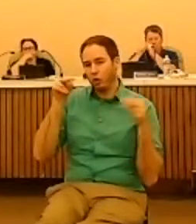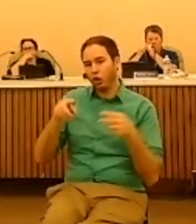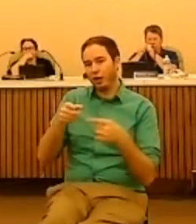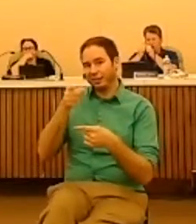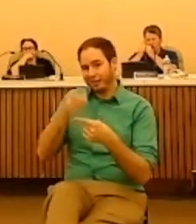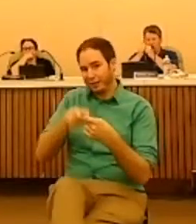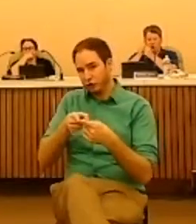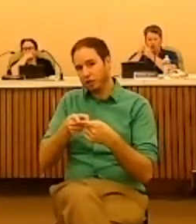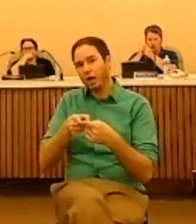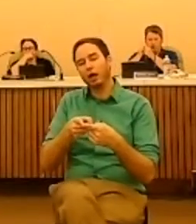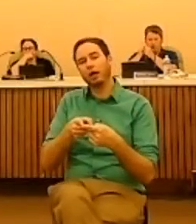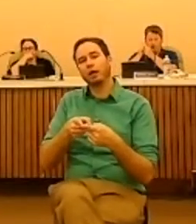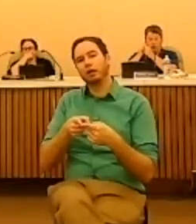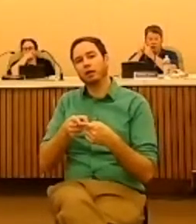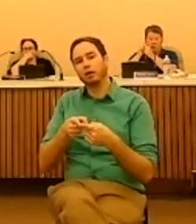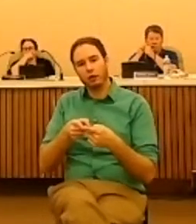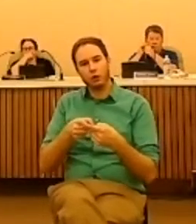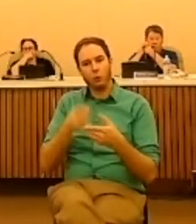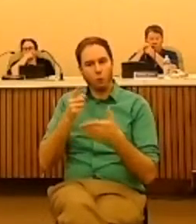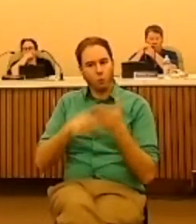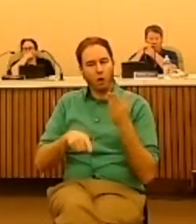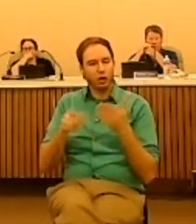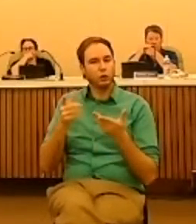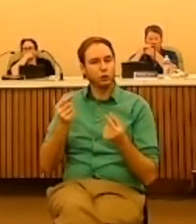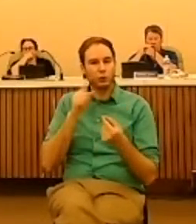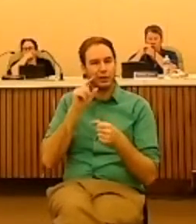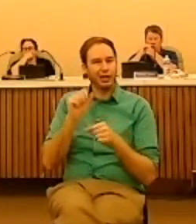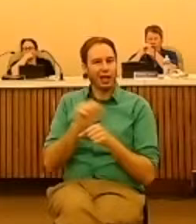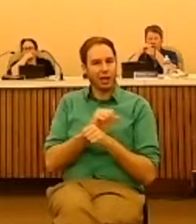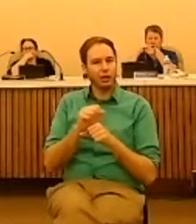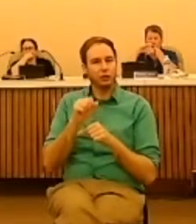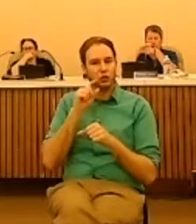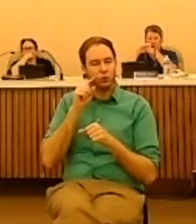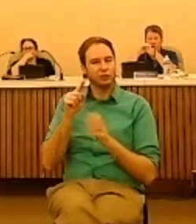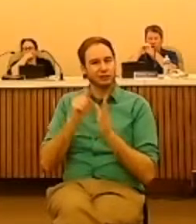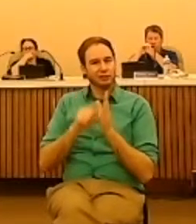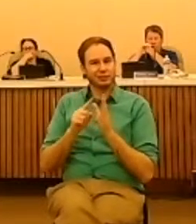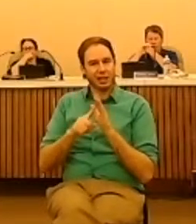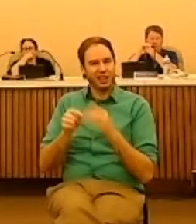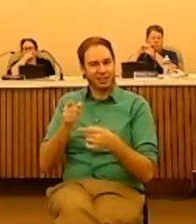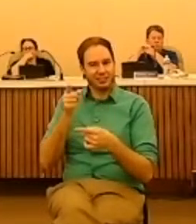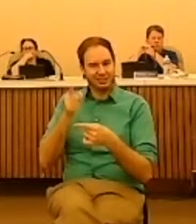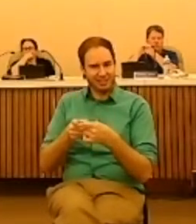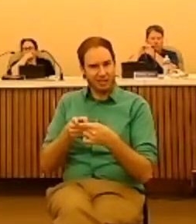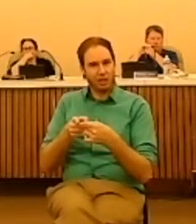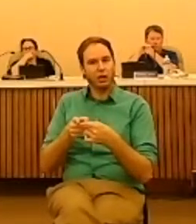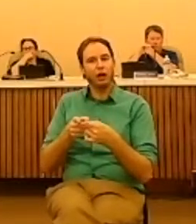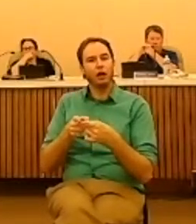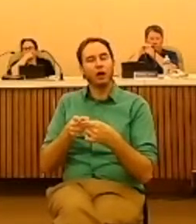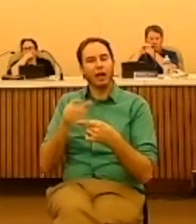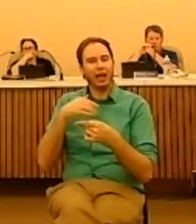intersections, they'll actually typically study the actual intersection,